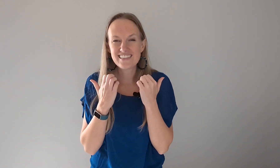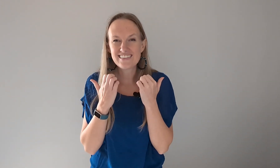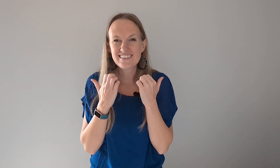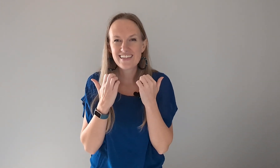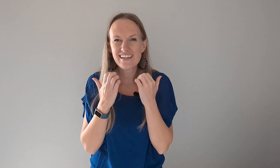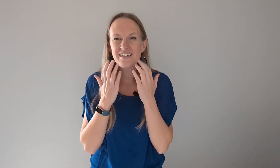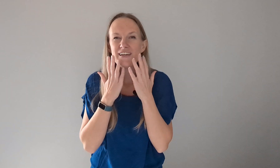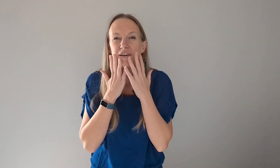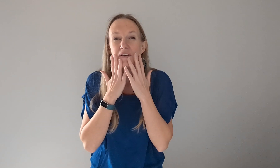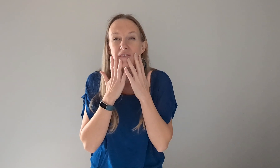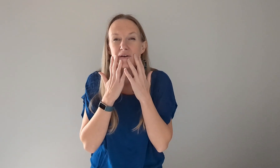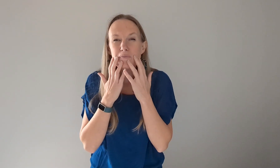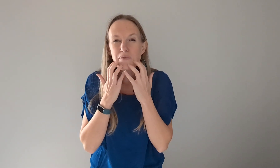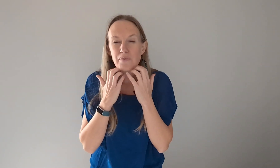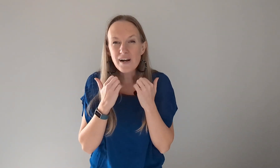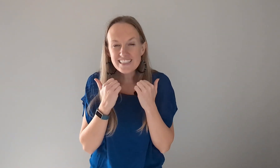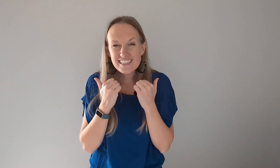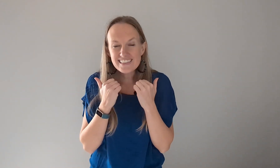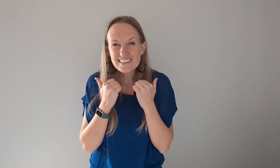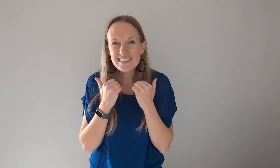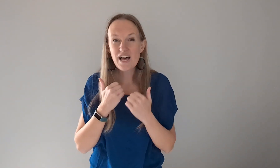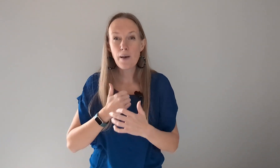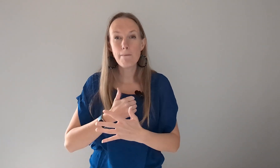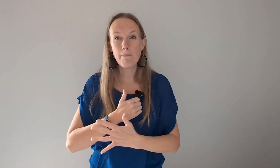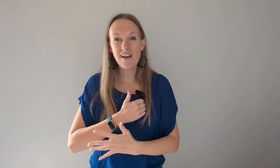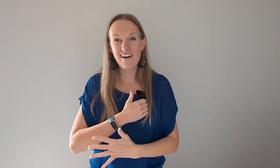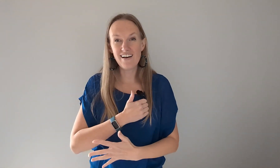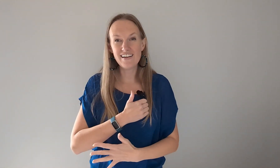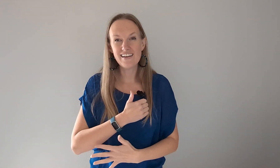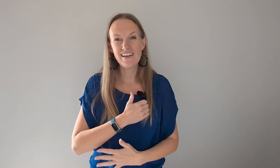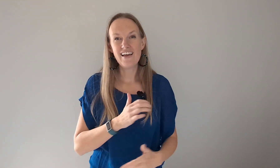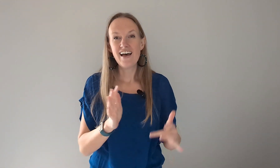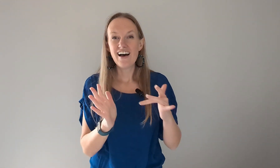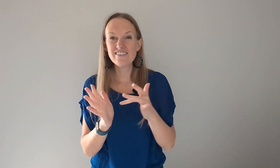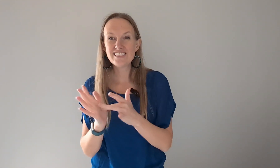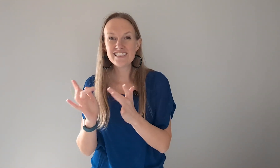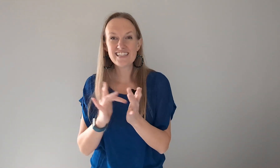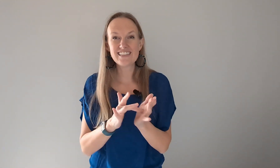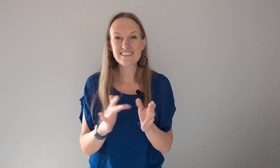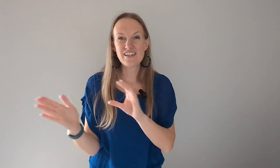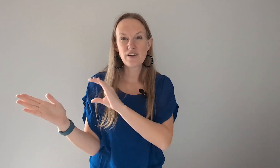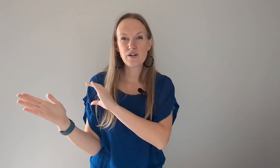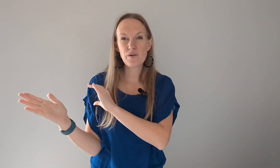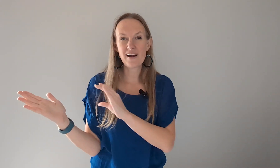Precious. Okay? The precious blood of Jesus Christ.